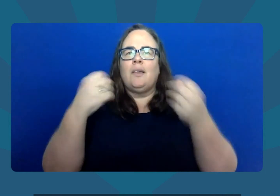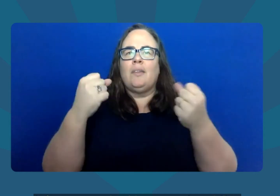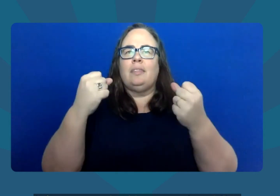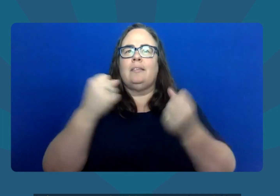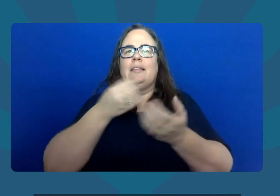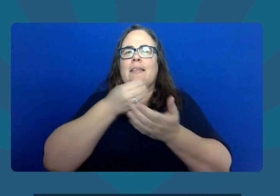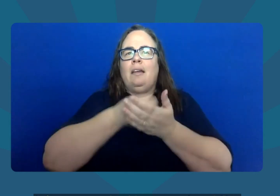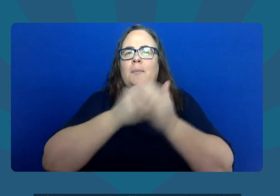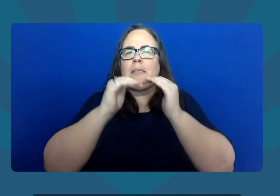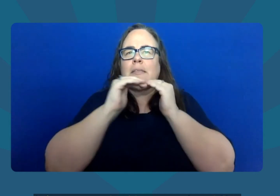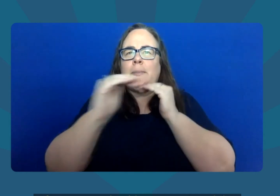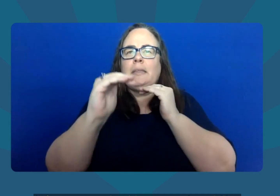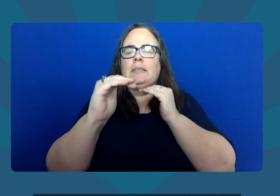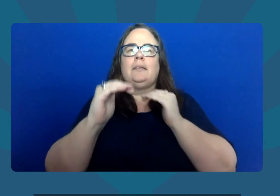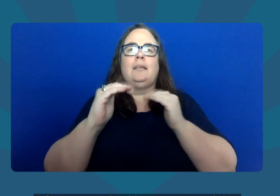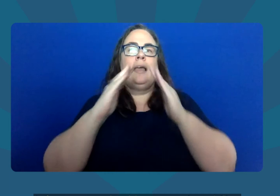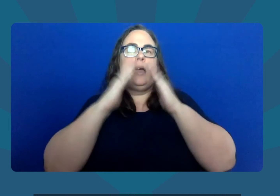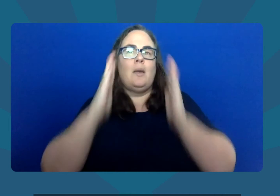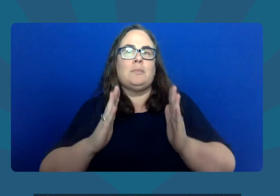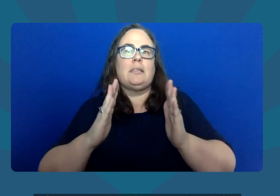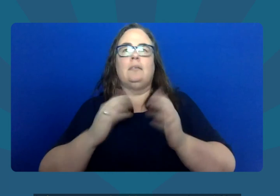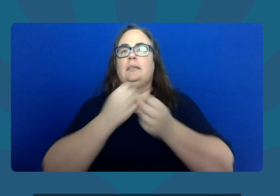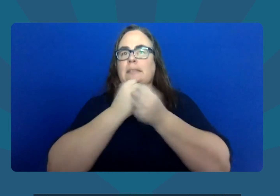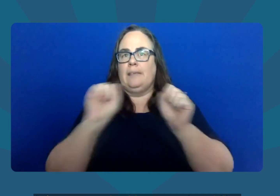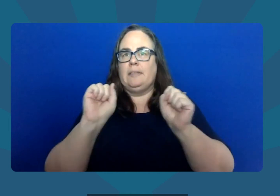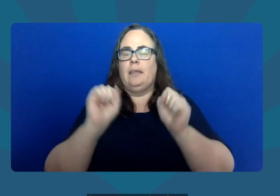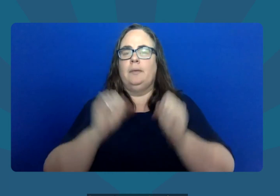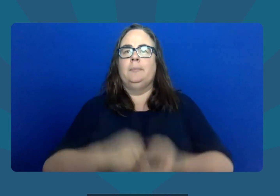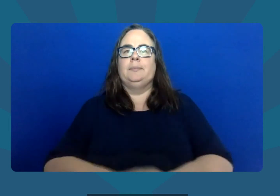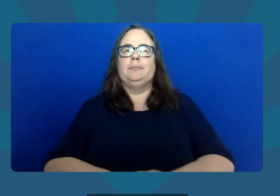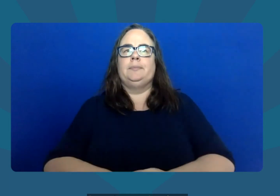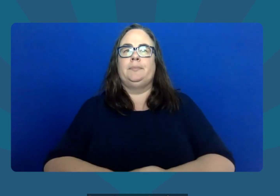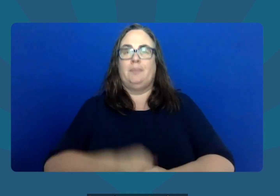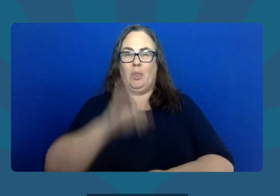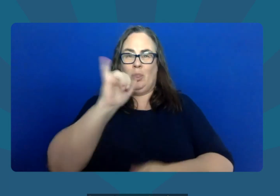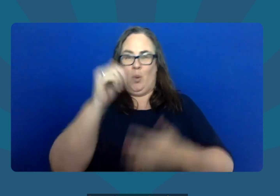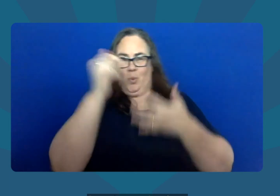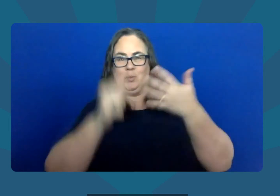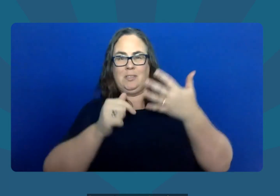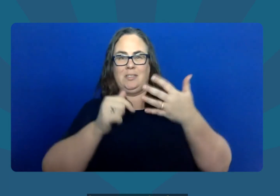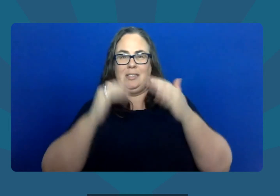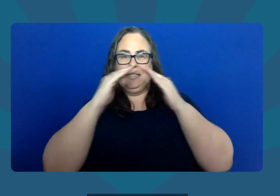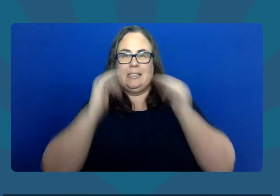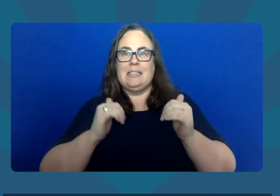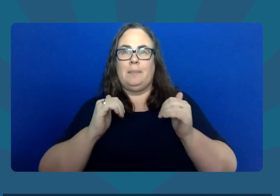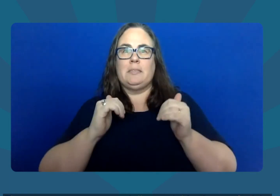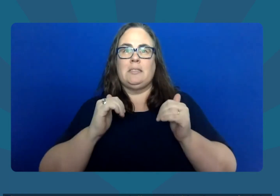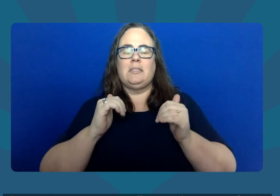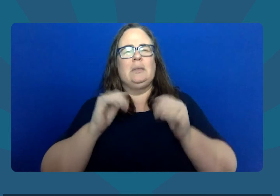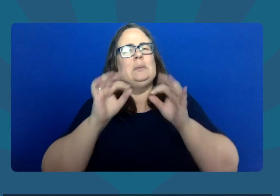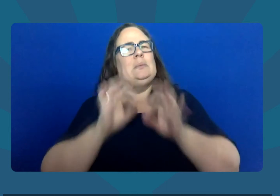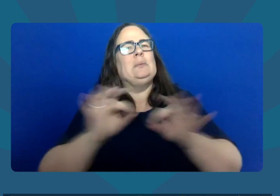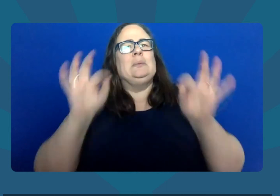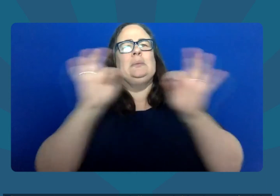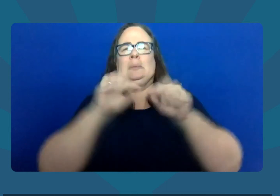infrastructure, health, economic stability, housing, and safety. These